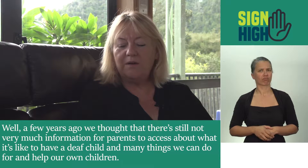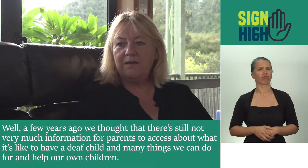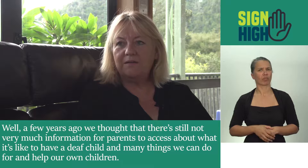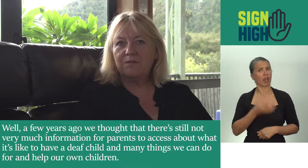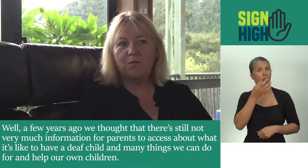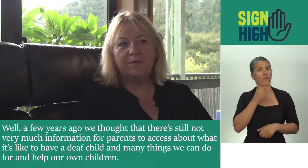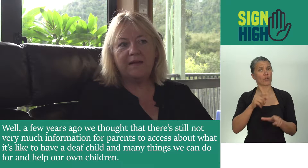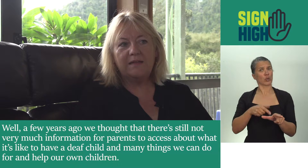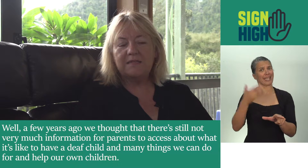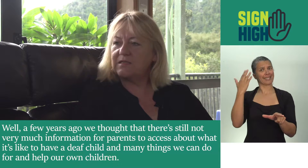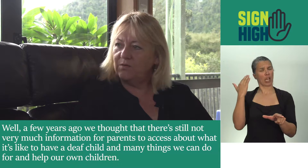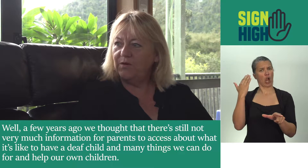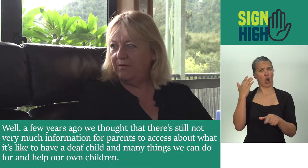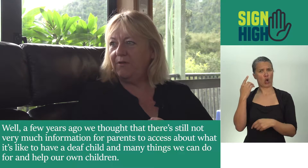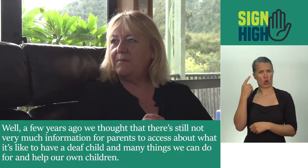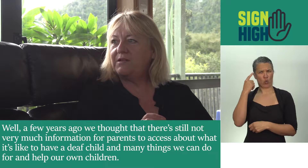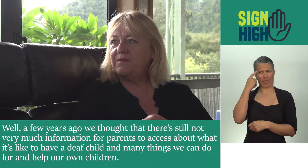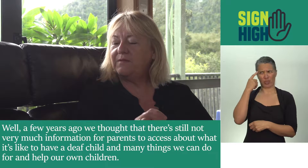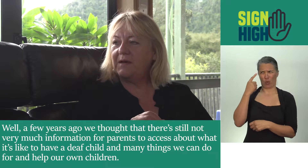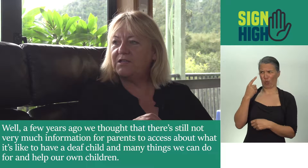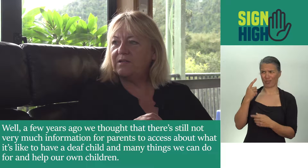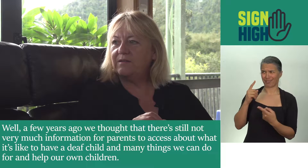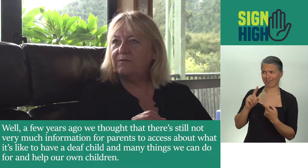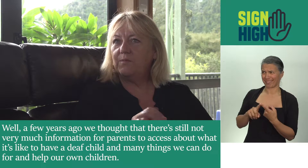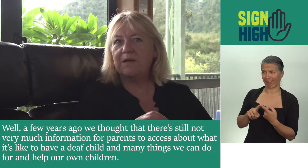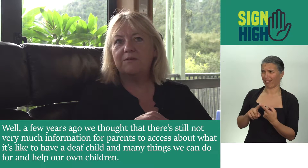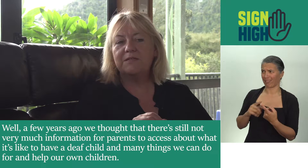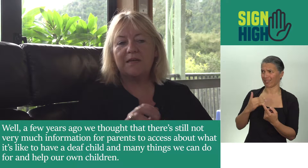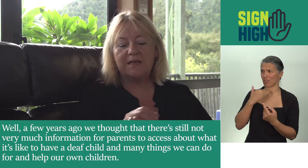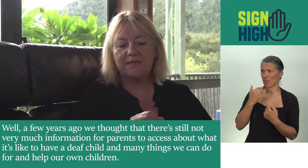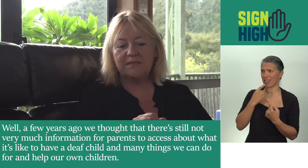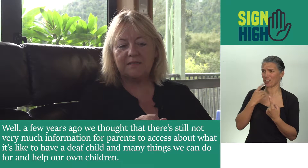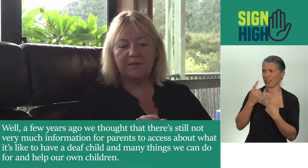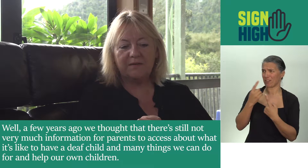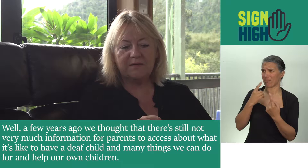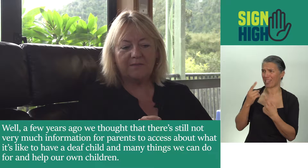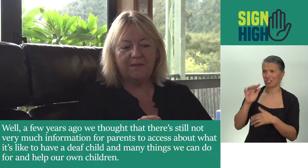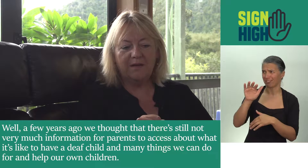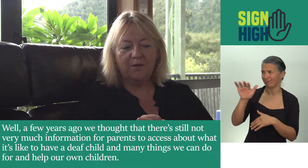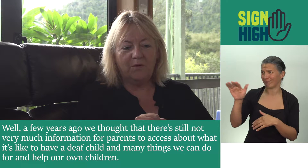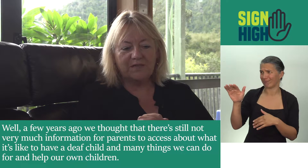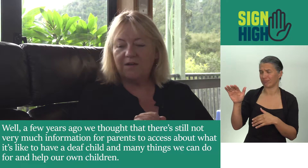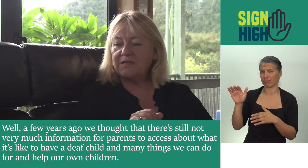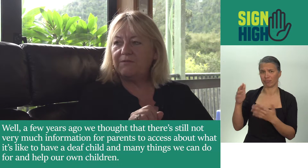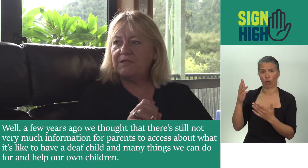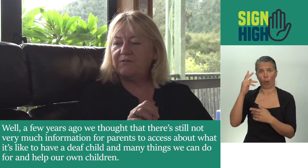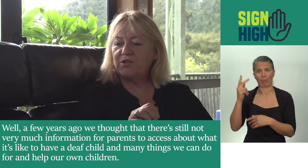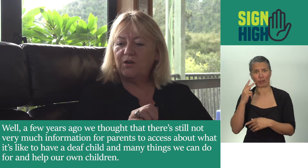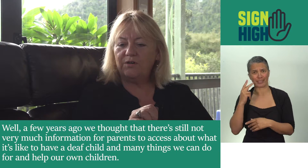we thought that there's still not very much information for parents to access about what it's like to have a deaf